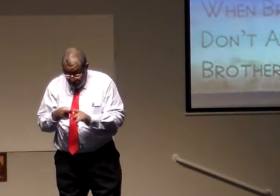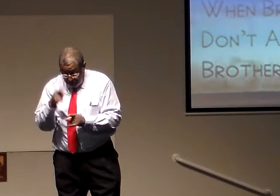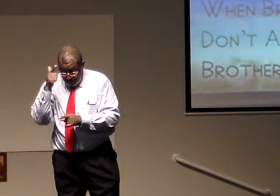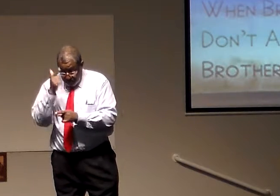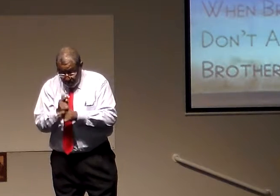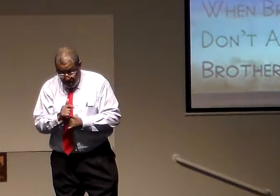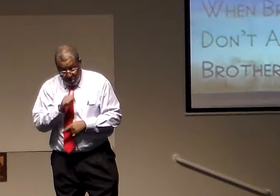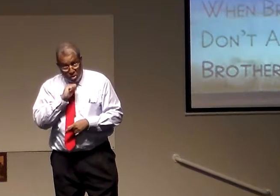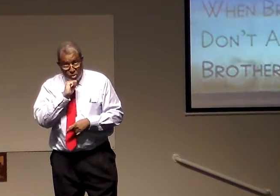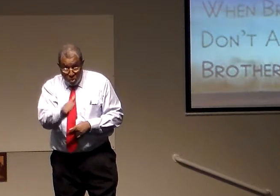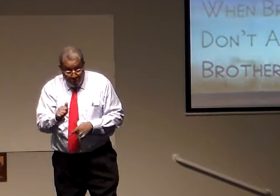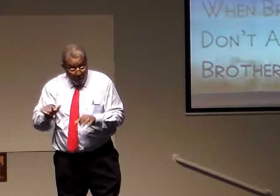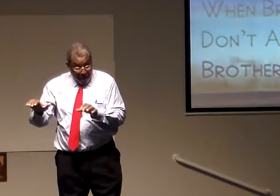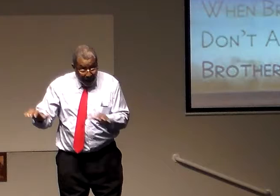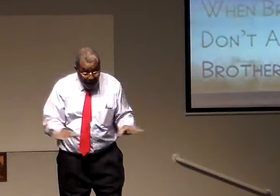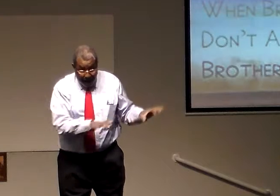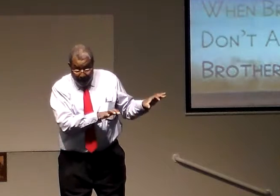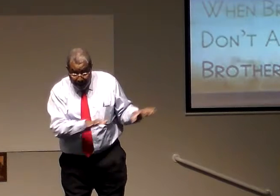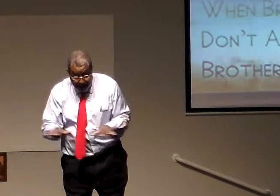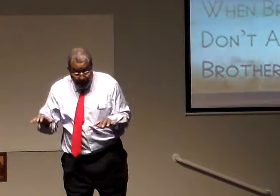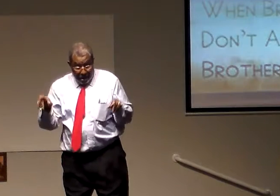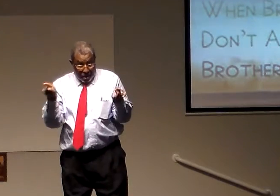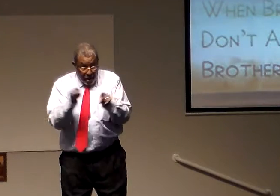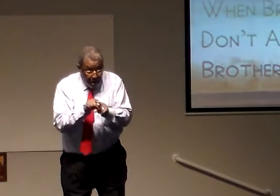it says, when brothers